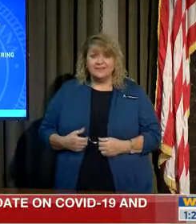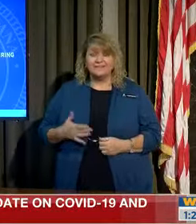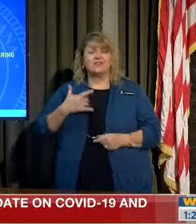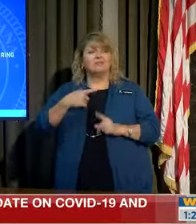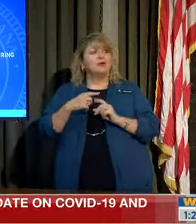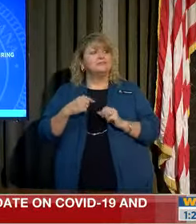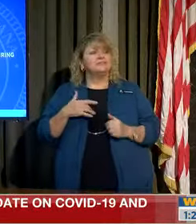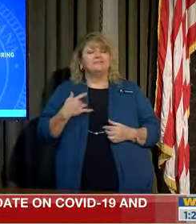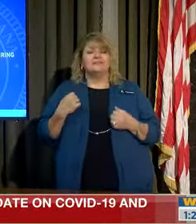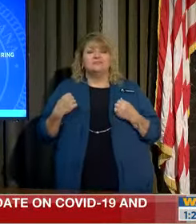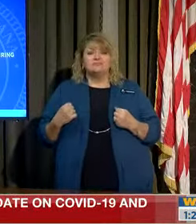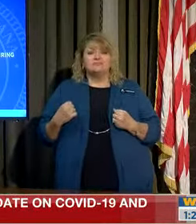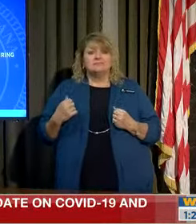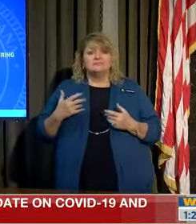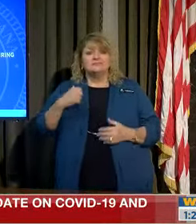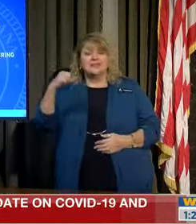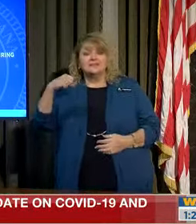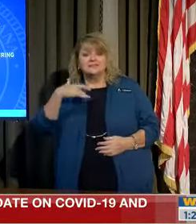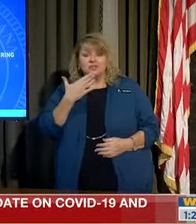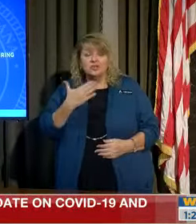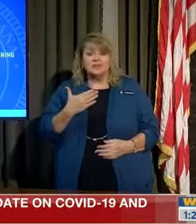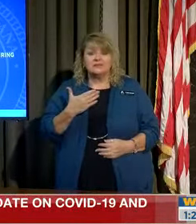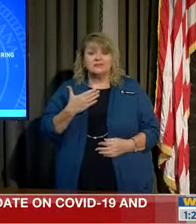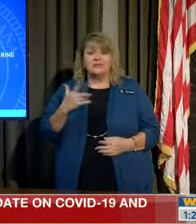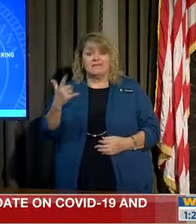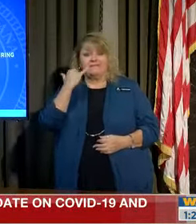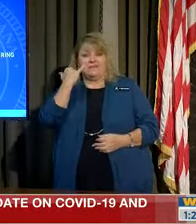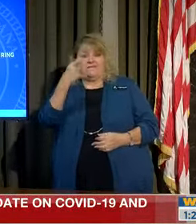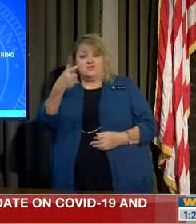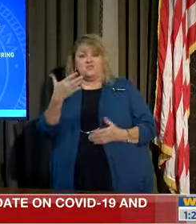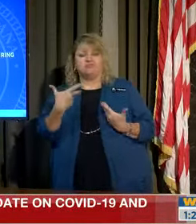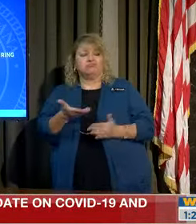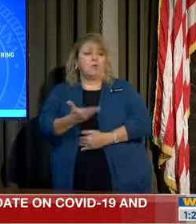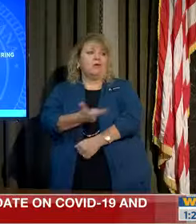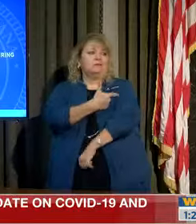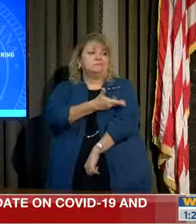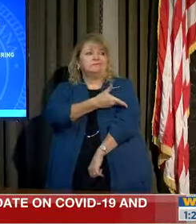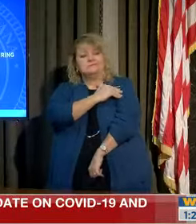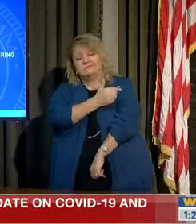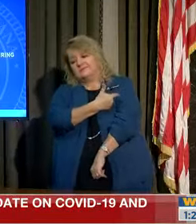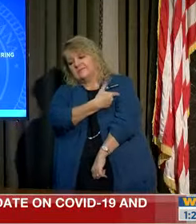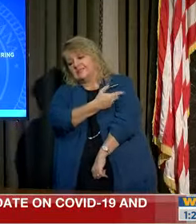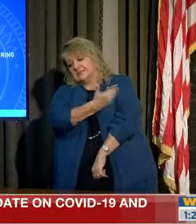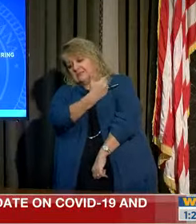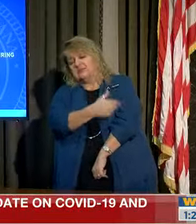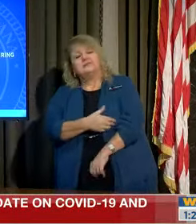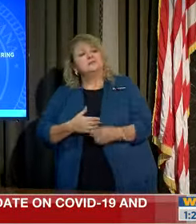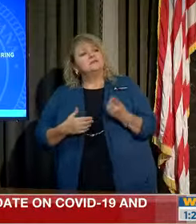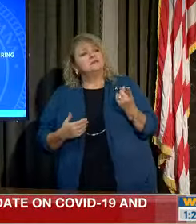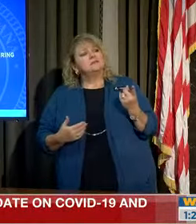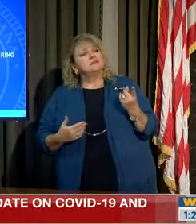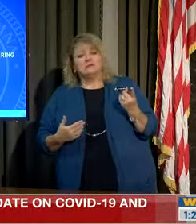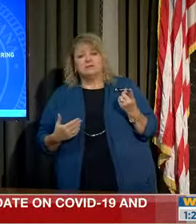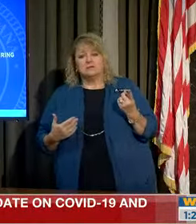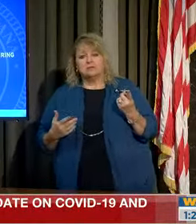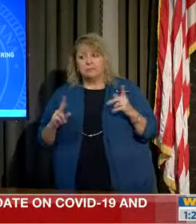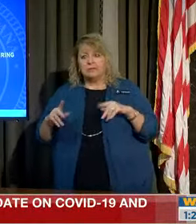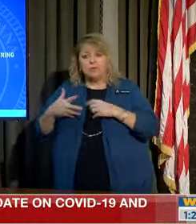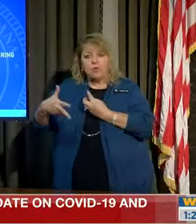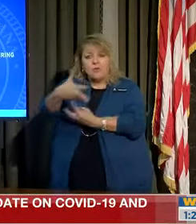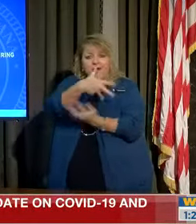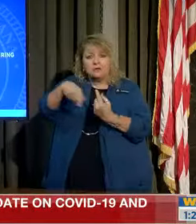vaccinated, odds are the majority of people around you, if you look at the numbers now, have made a different choice. So I really do